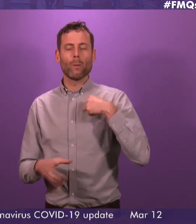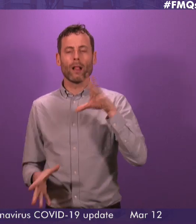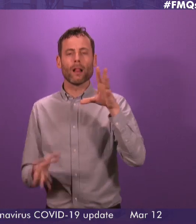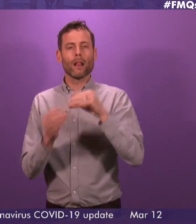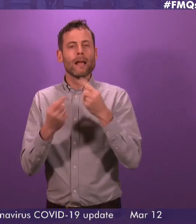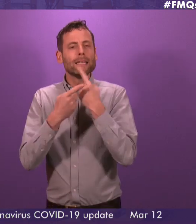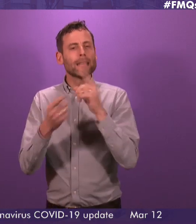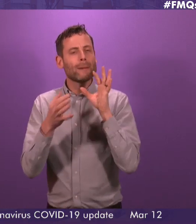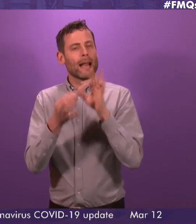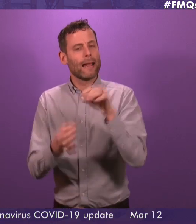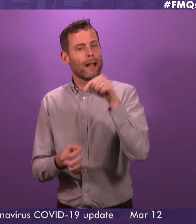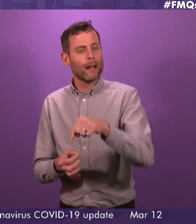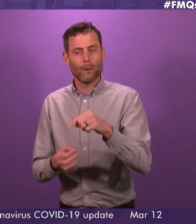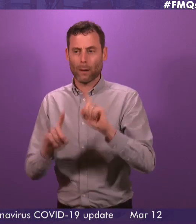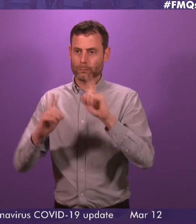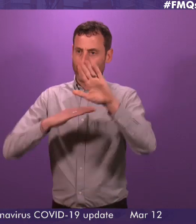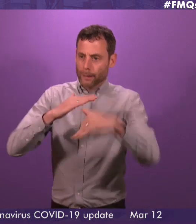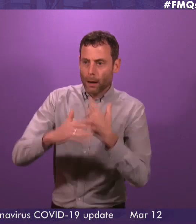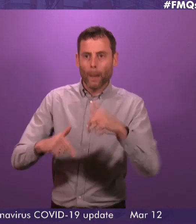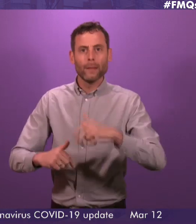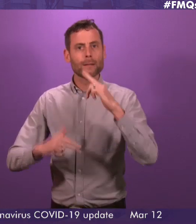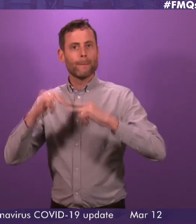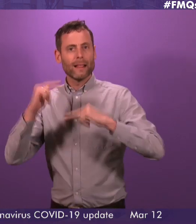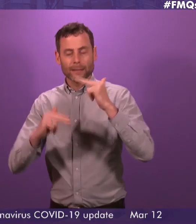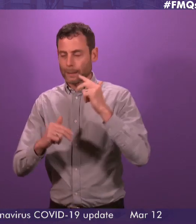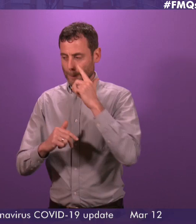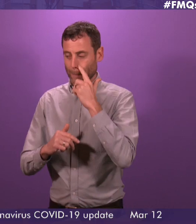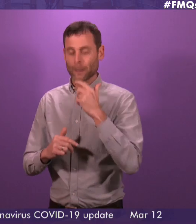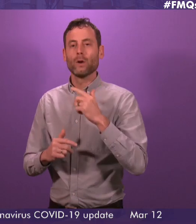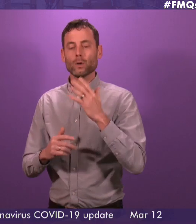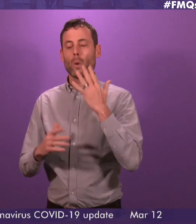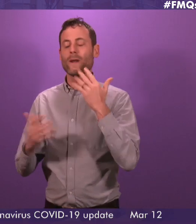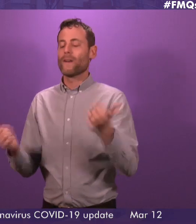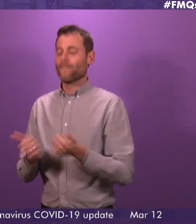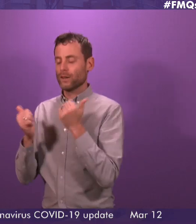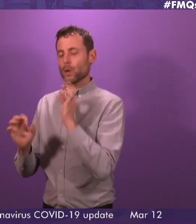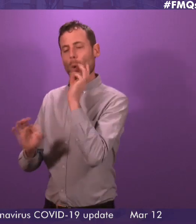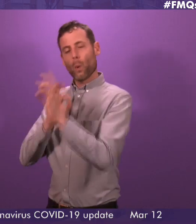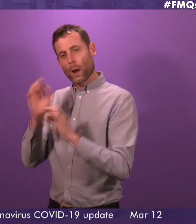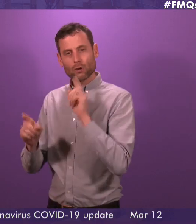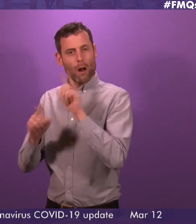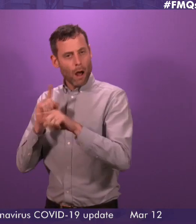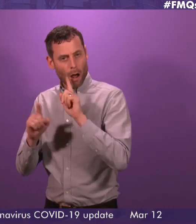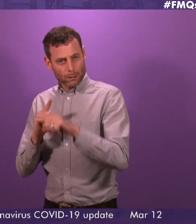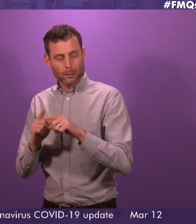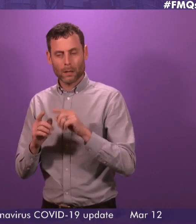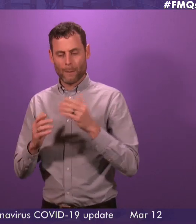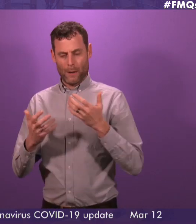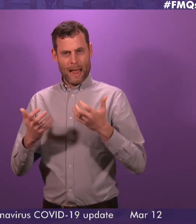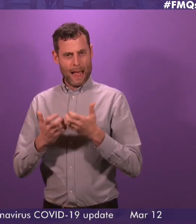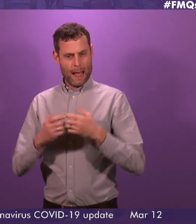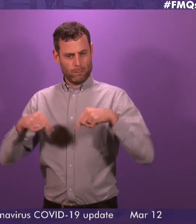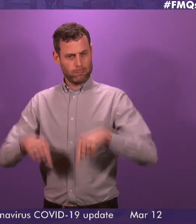earlier. I'll make a short statement following the question and answers to the Cabinet Secretary about the corporate body's